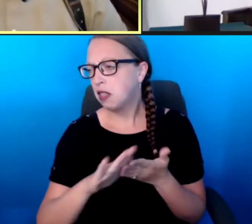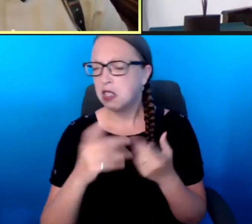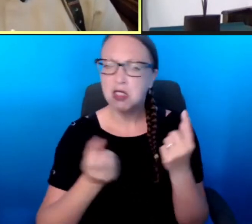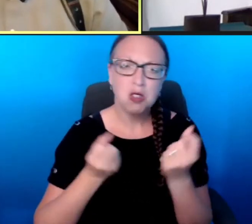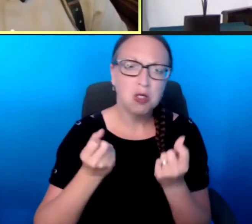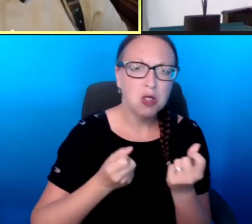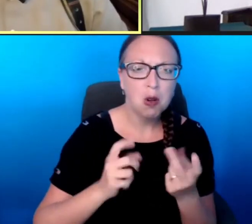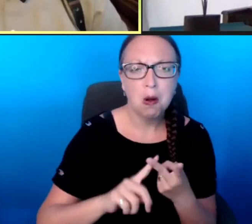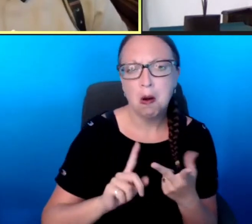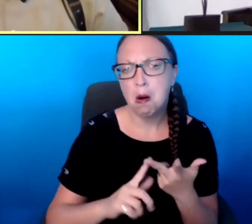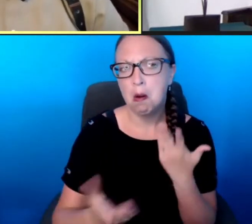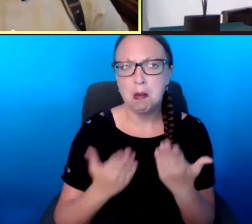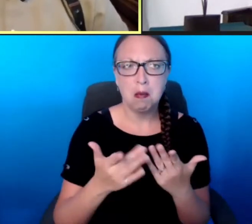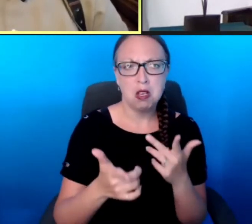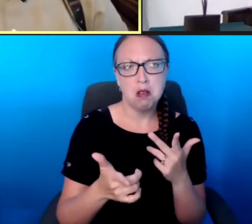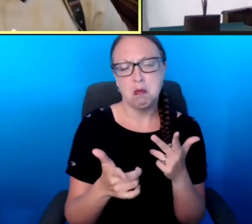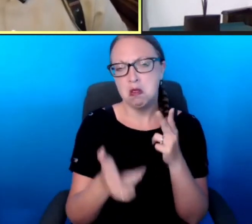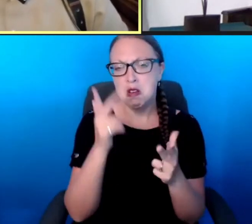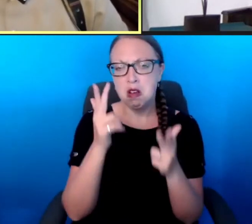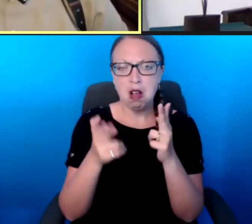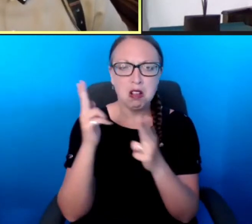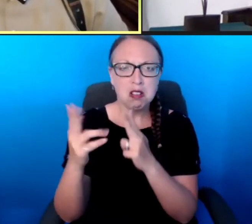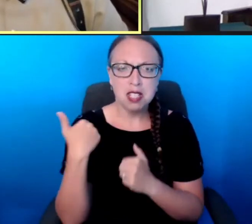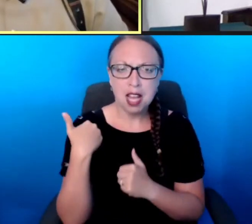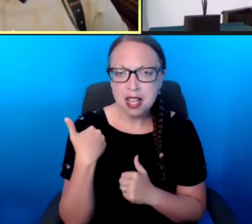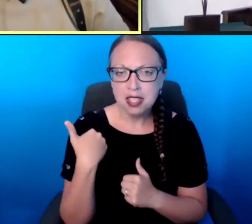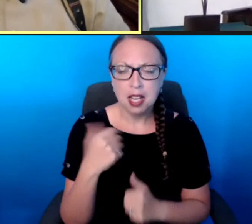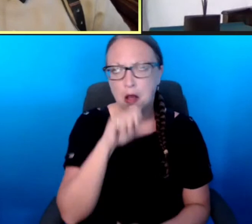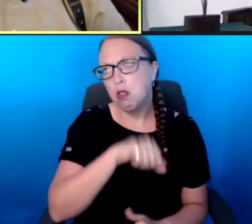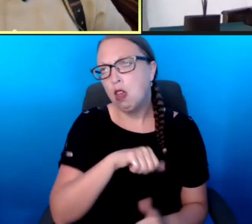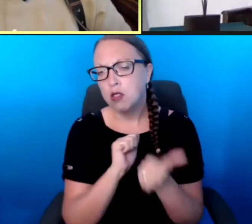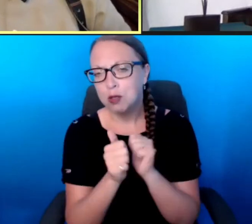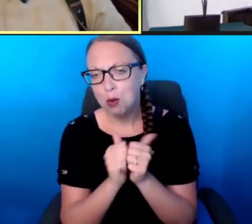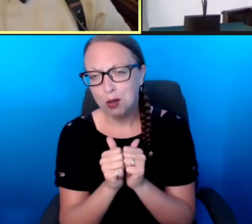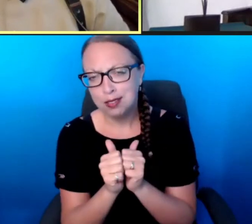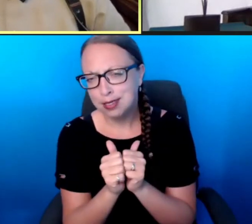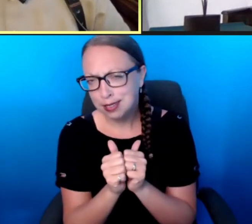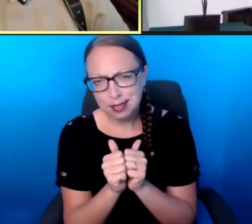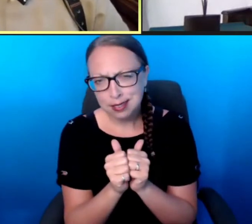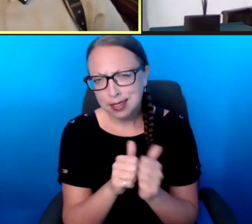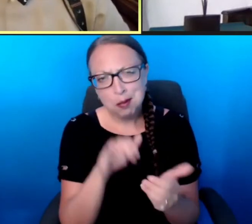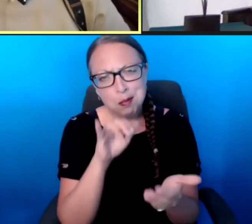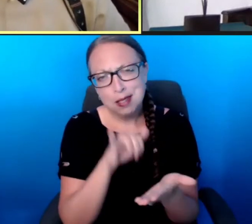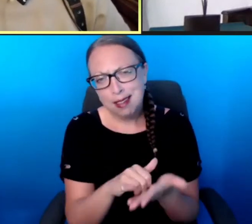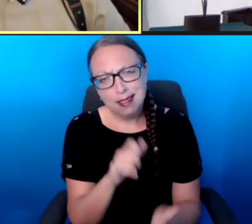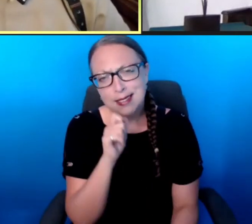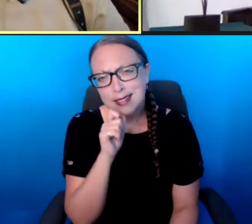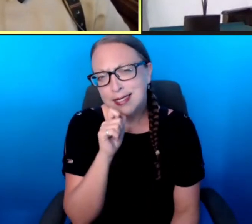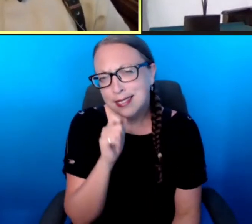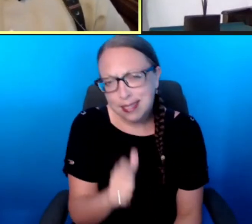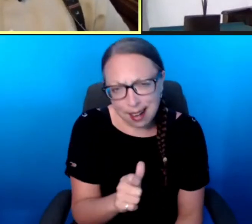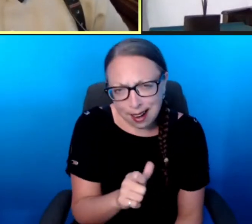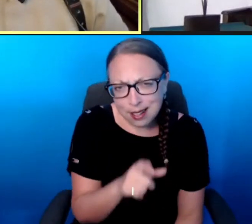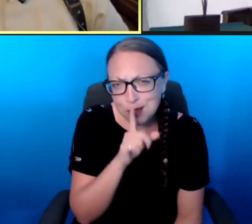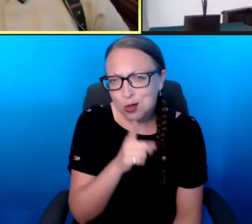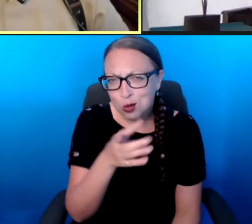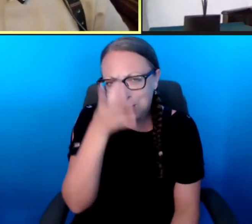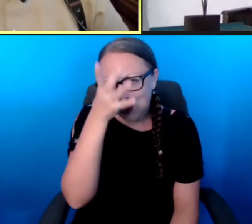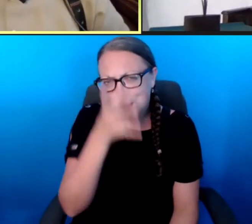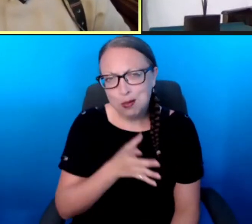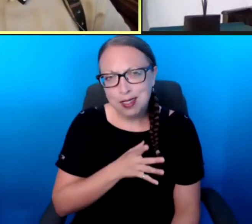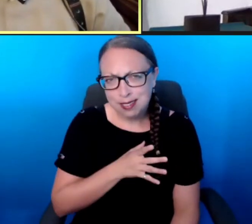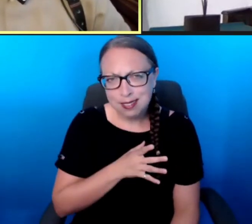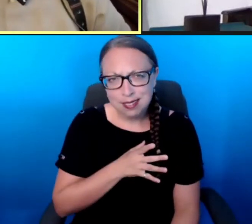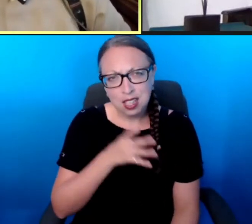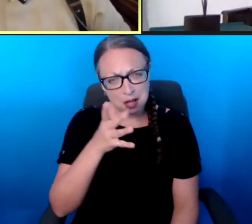possibly who shoots guns, and who loves sports. And I would suggest that men are duped into belief